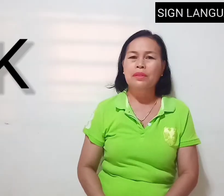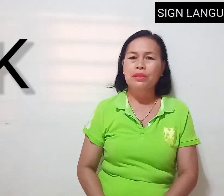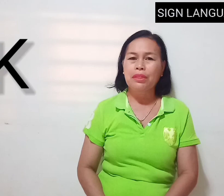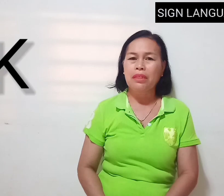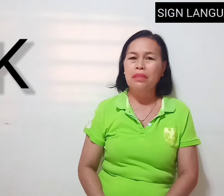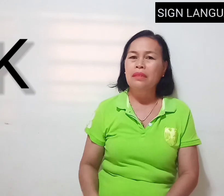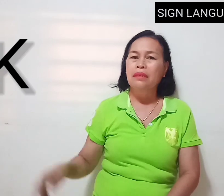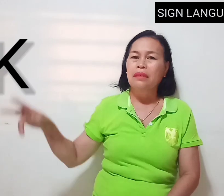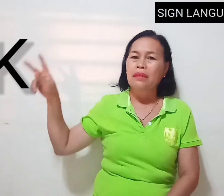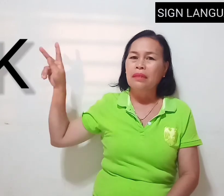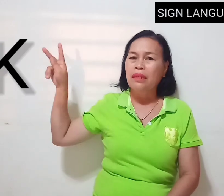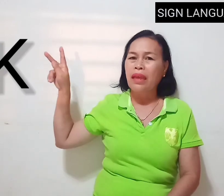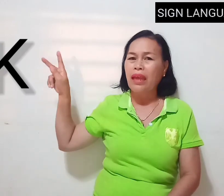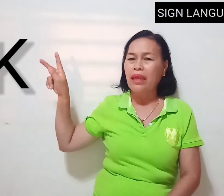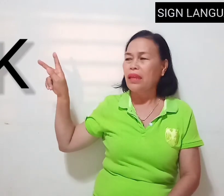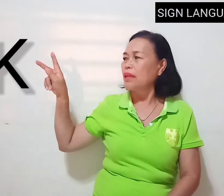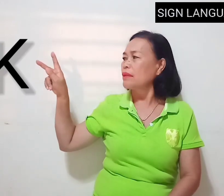Letter K.